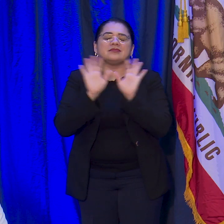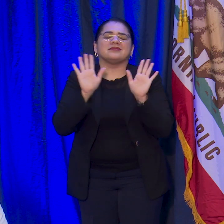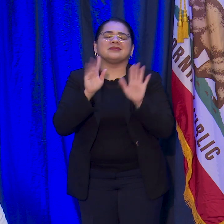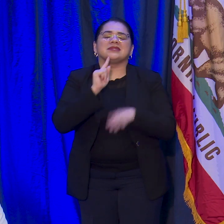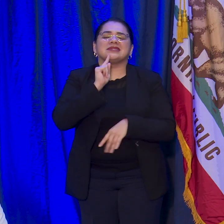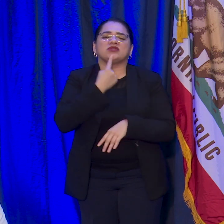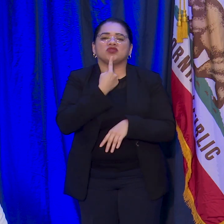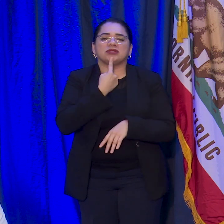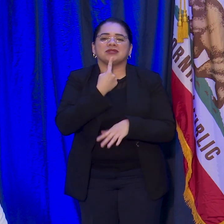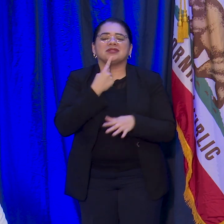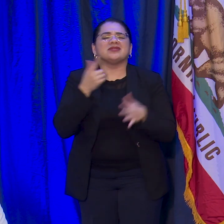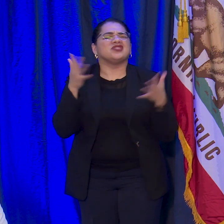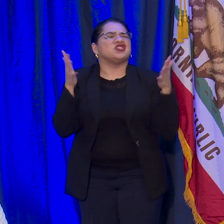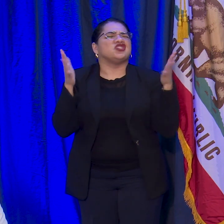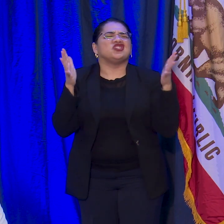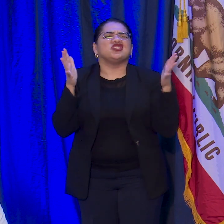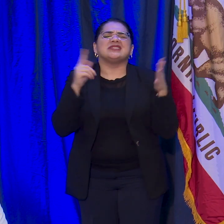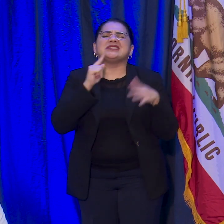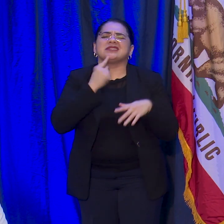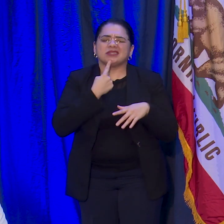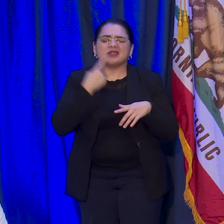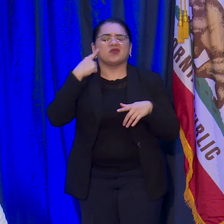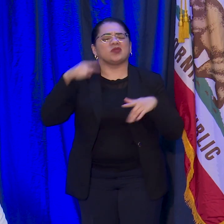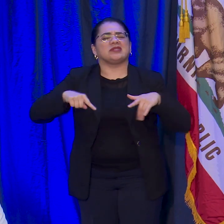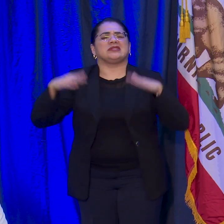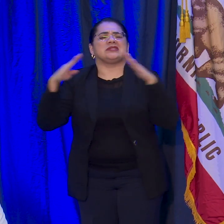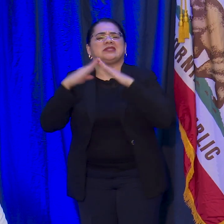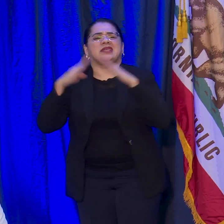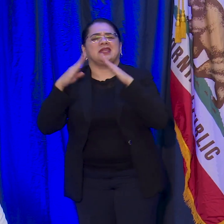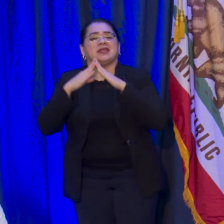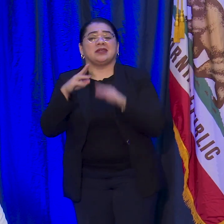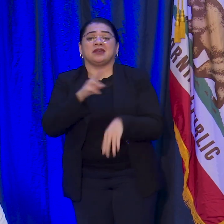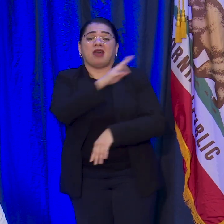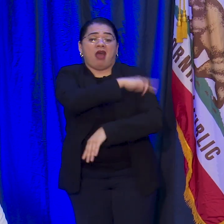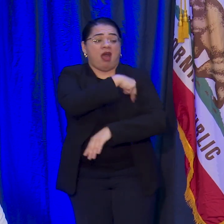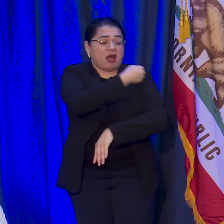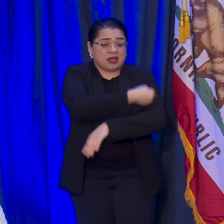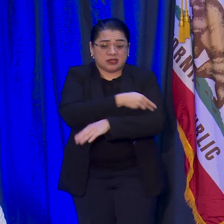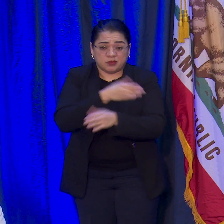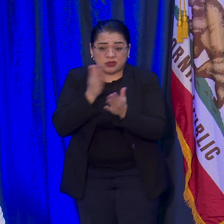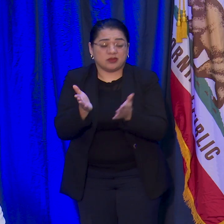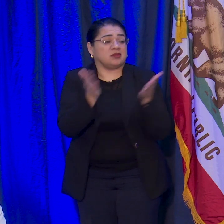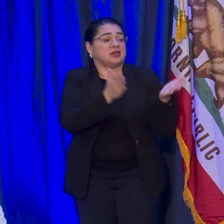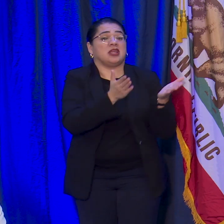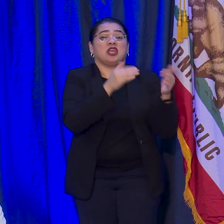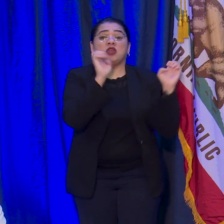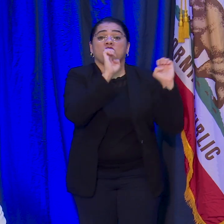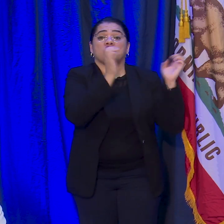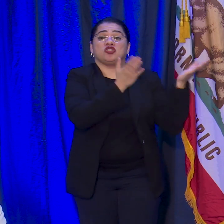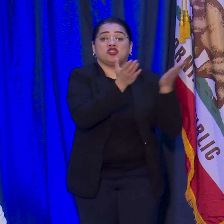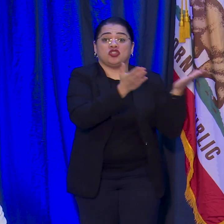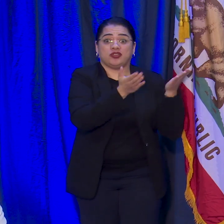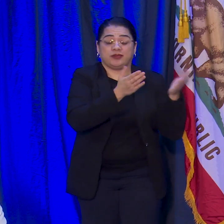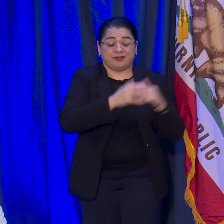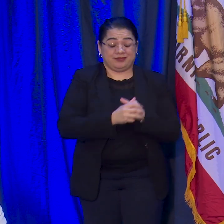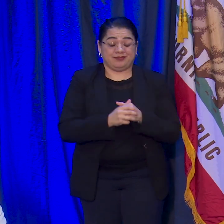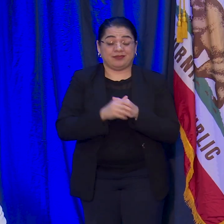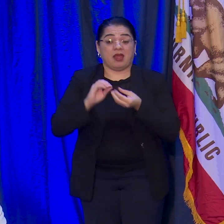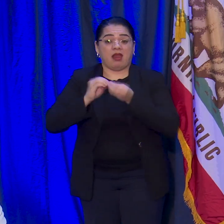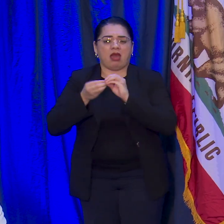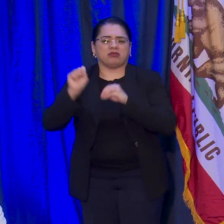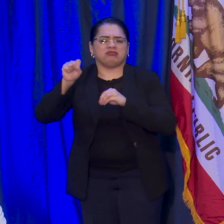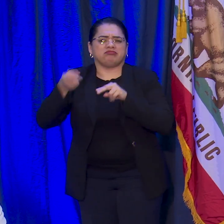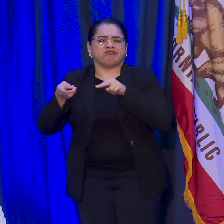city, for our hospitals, and for emergency services. We are, as you know, seeing an increase of